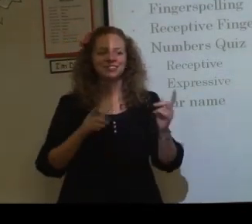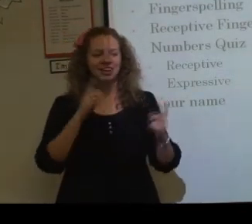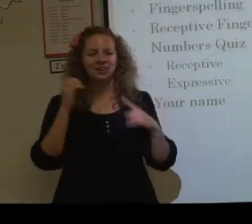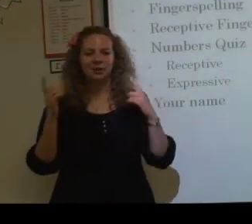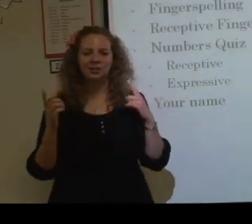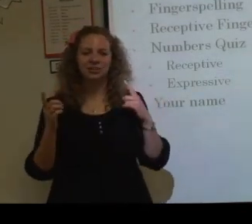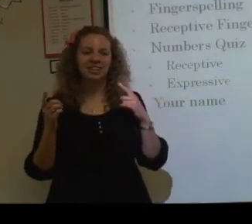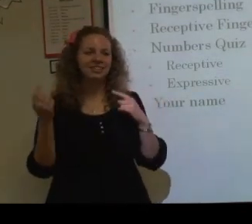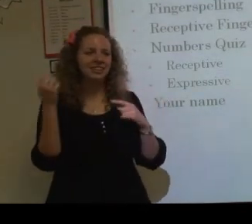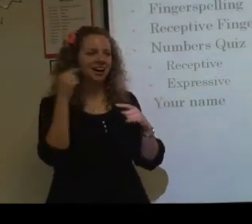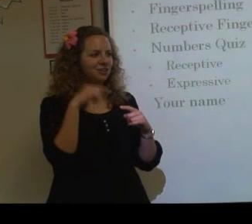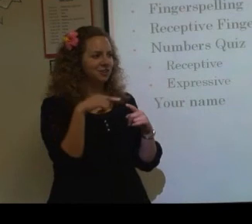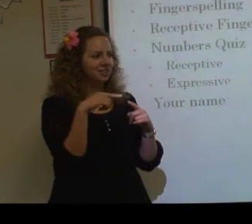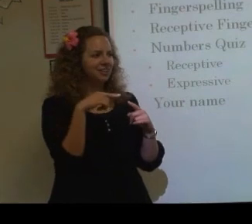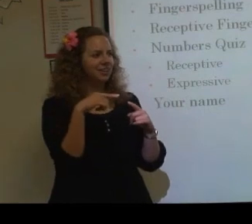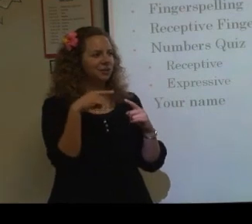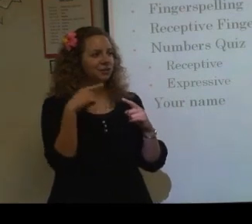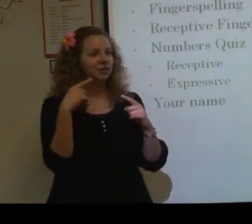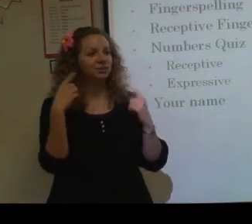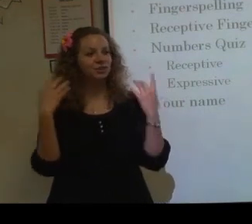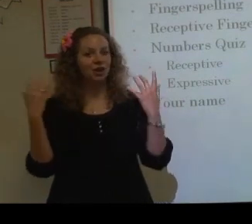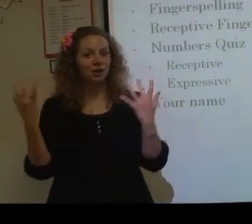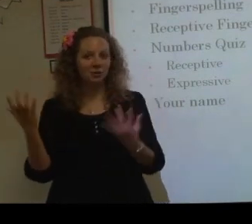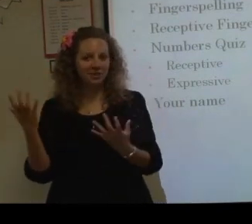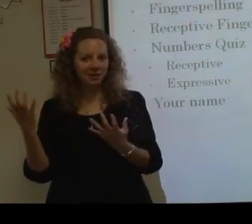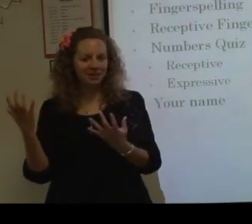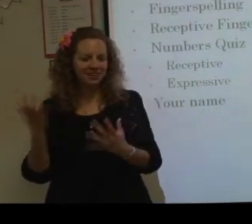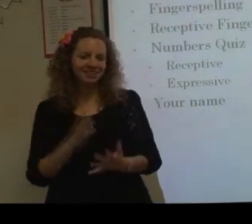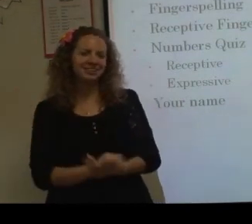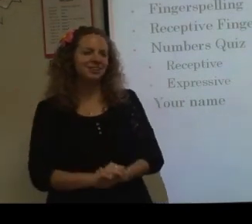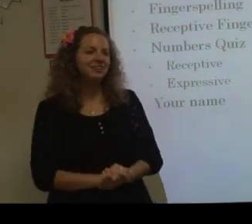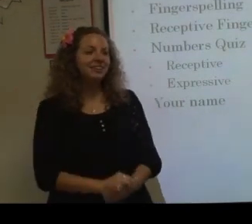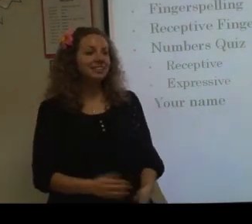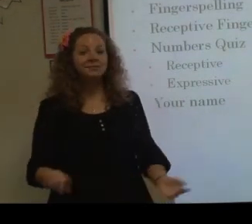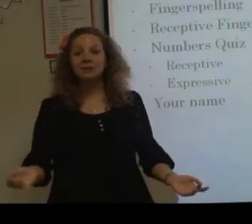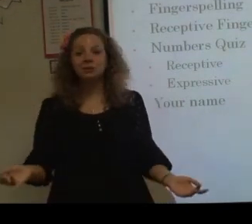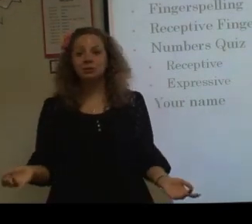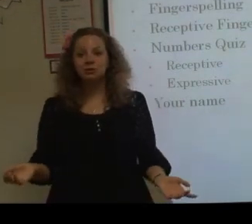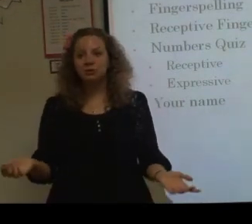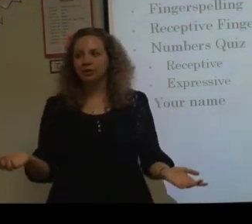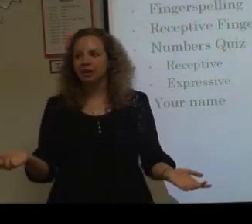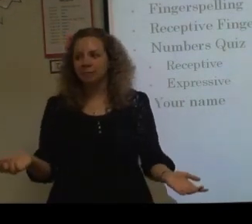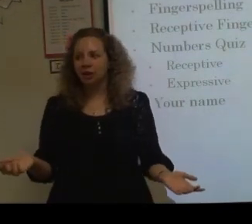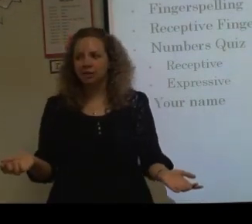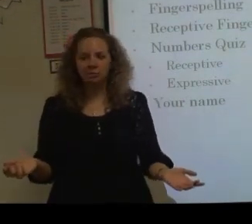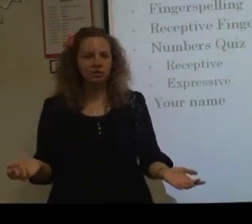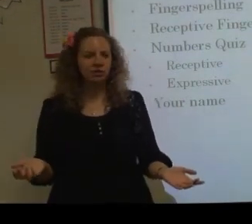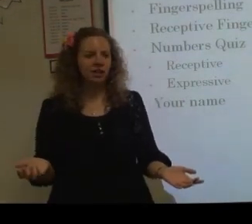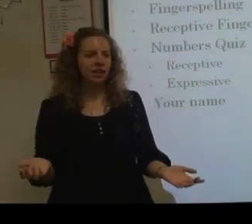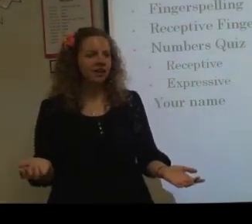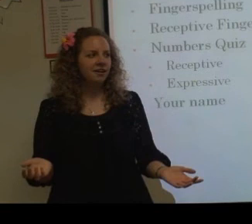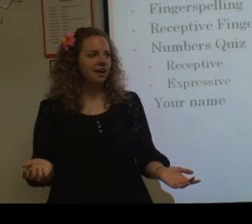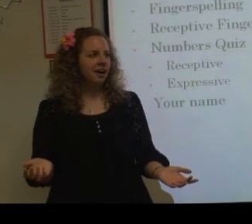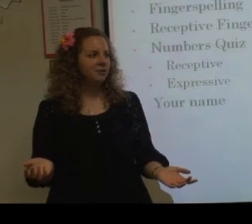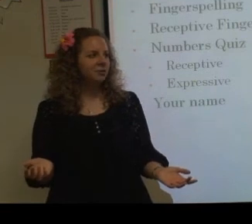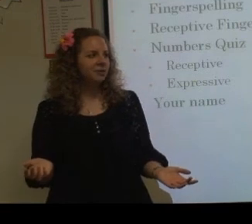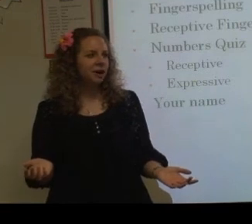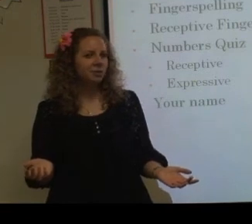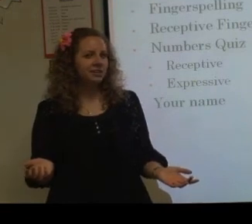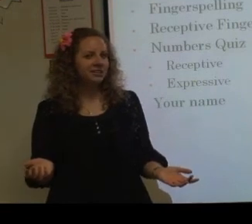like question like, did I understand it or do I just not know what that word is? So, because sometimes you totally come across words and you're like, I don't know what that word is,